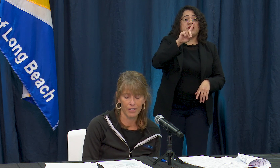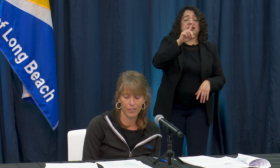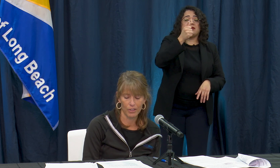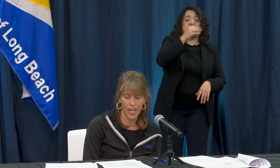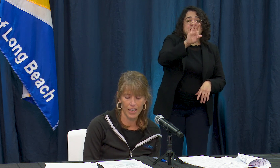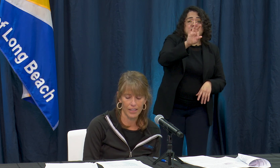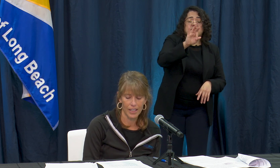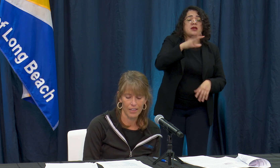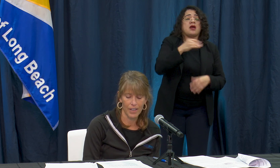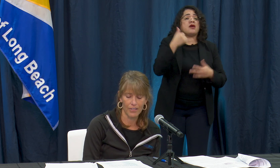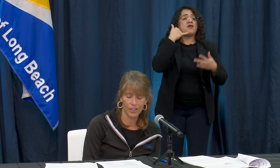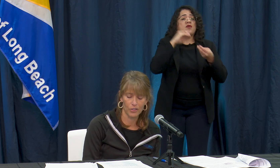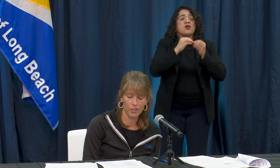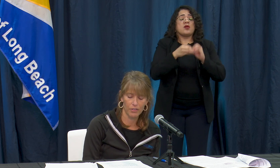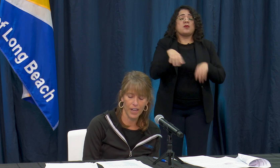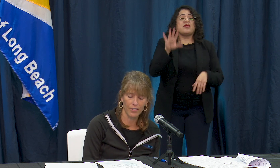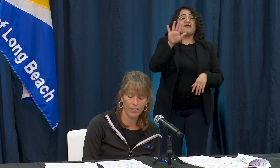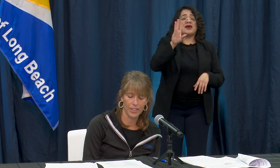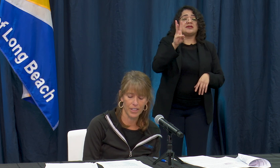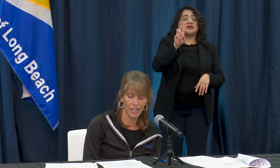to call our info line at